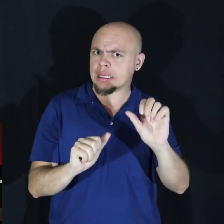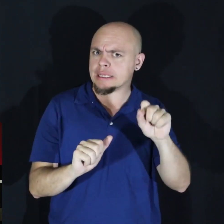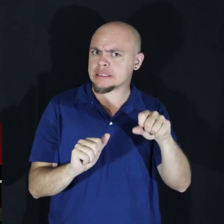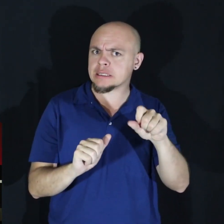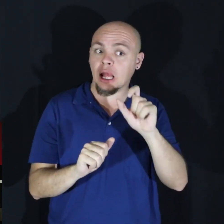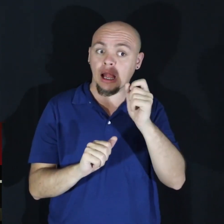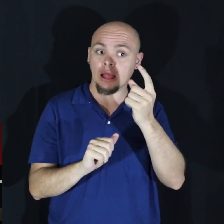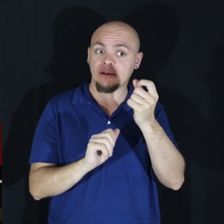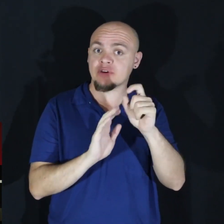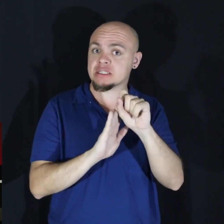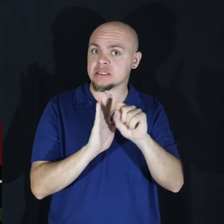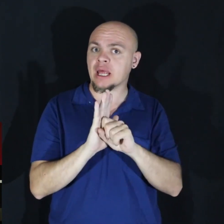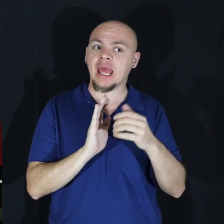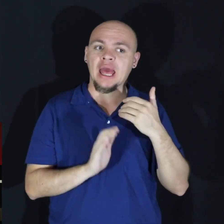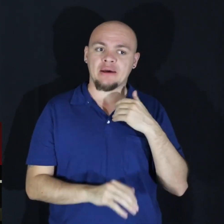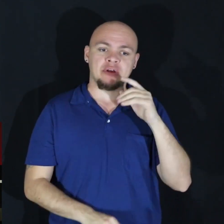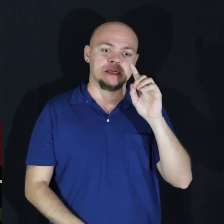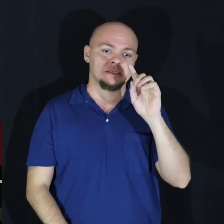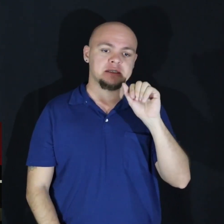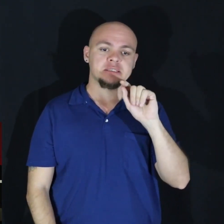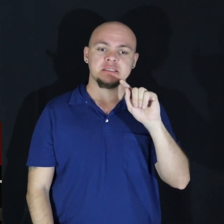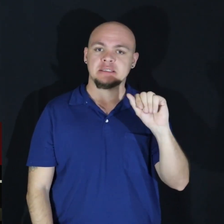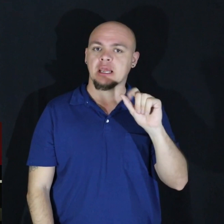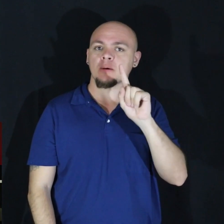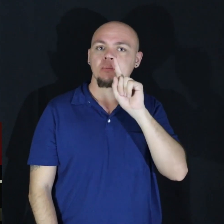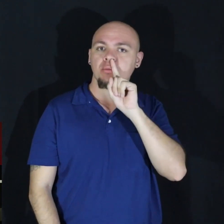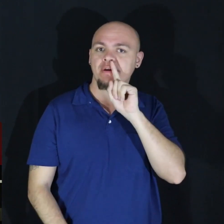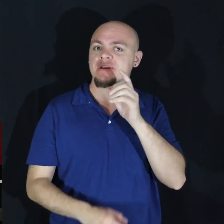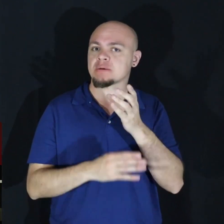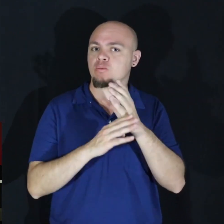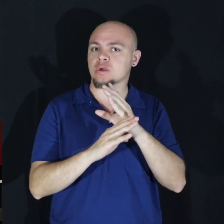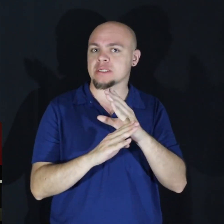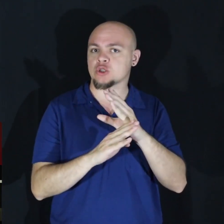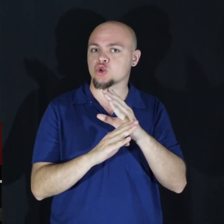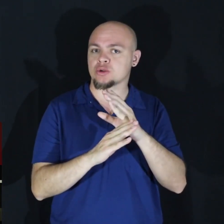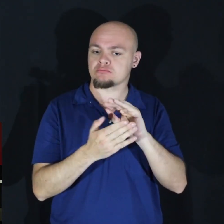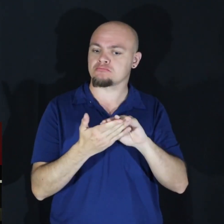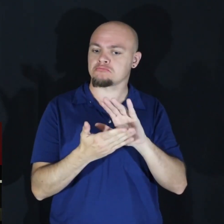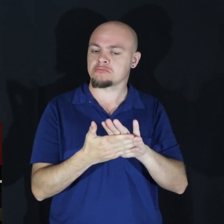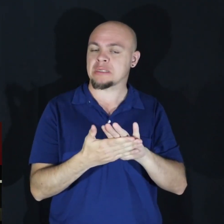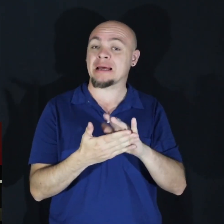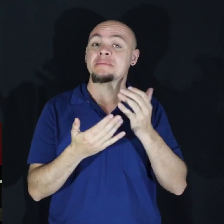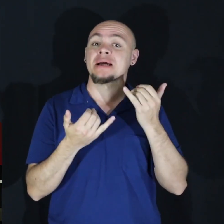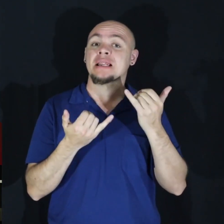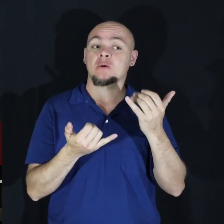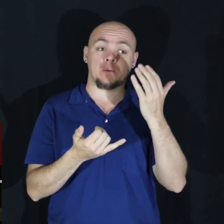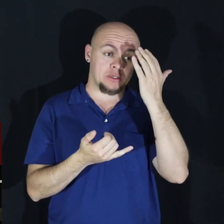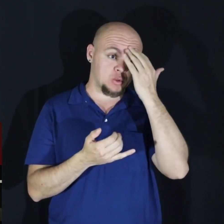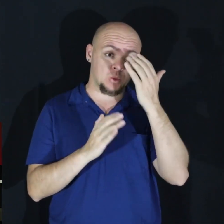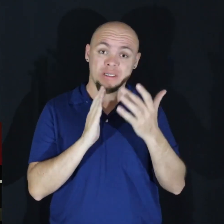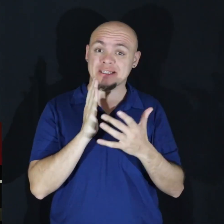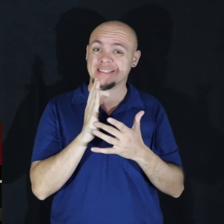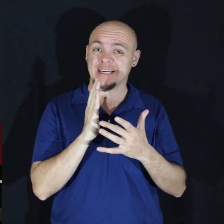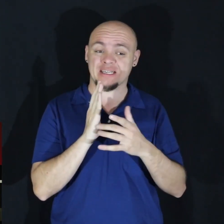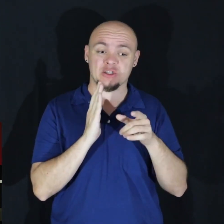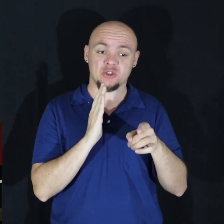11 states now have data privacy protection laws in the books. But one thing I think we all know is that certainly technology moves